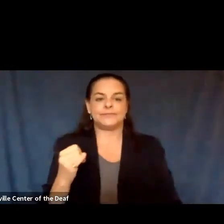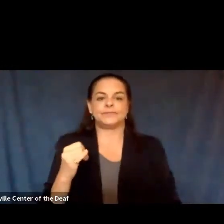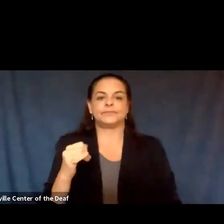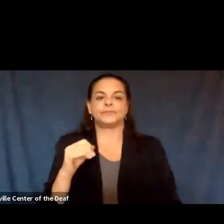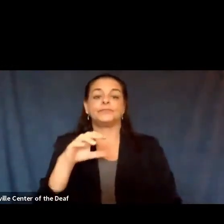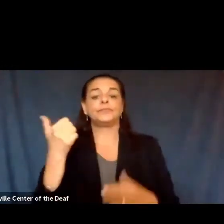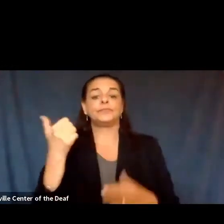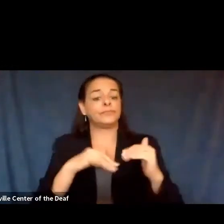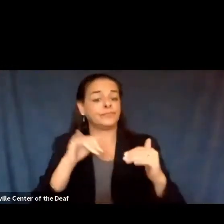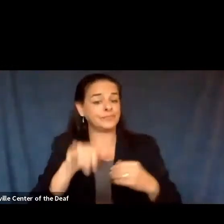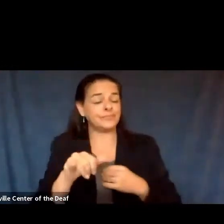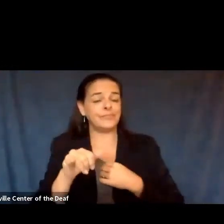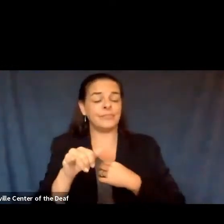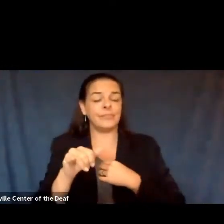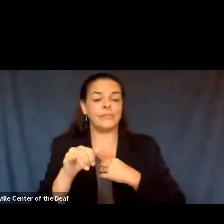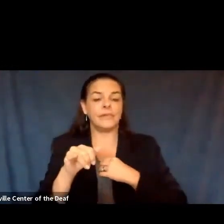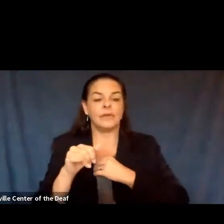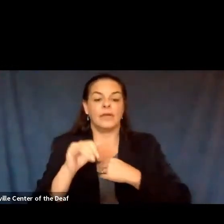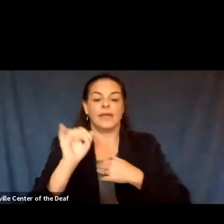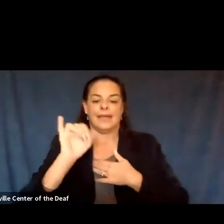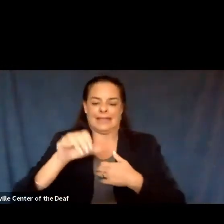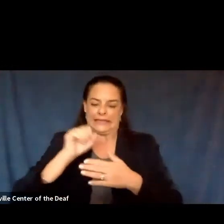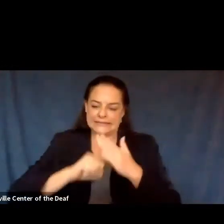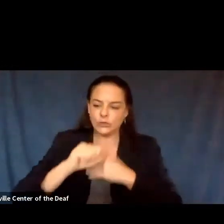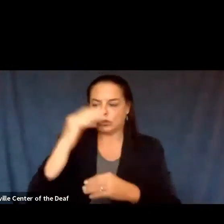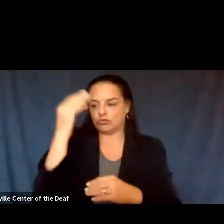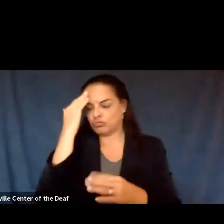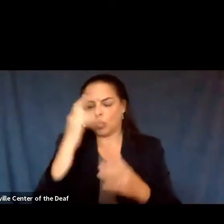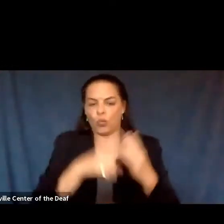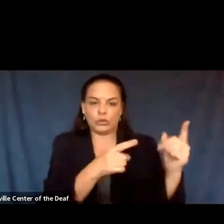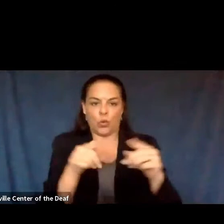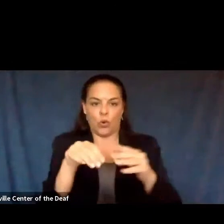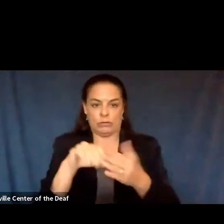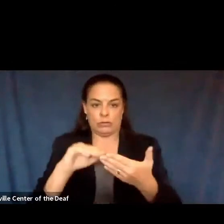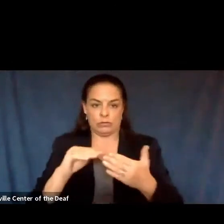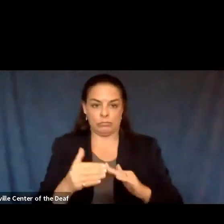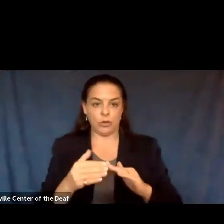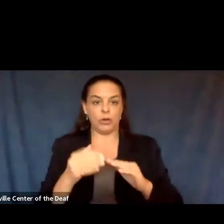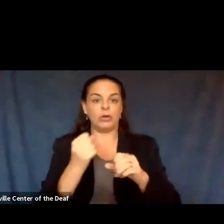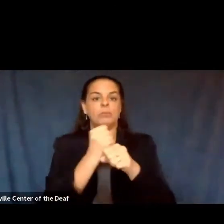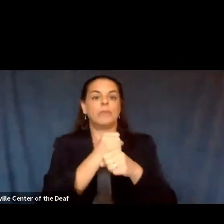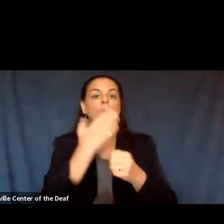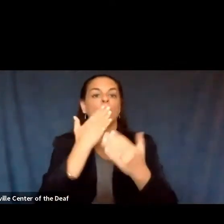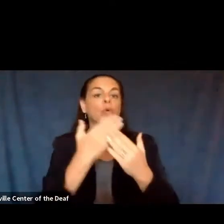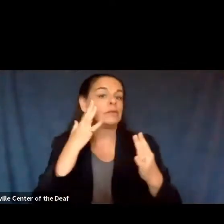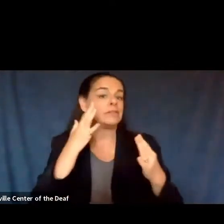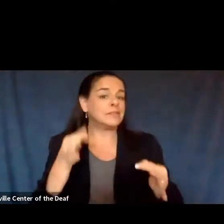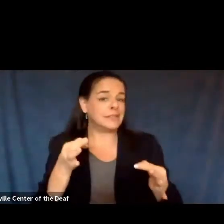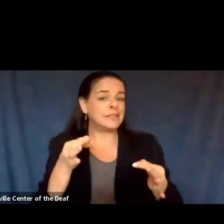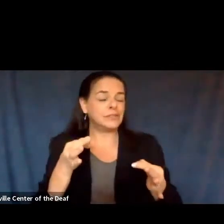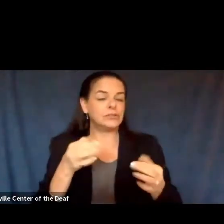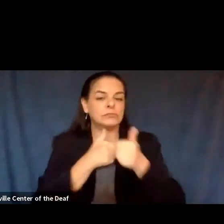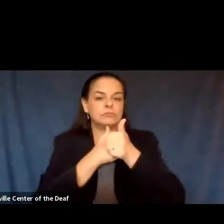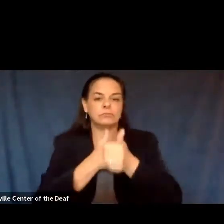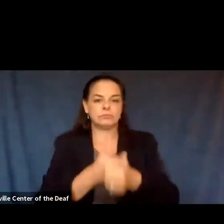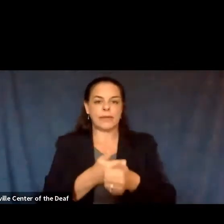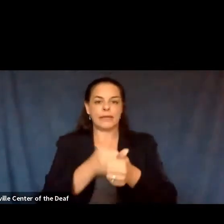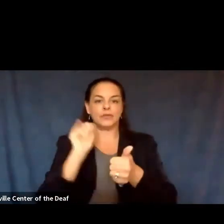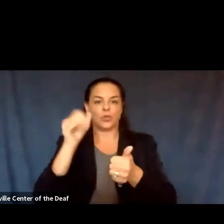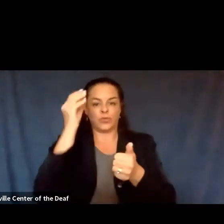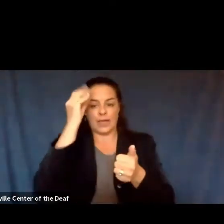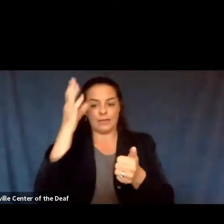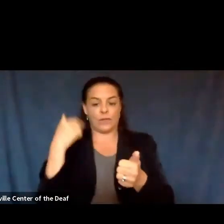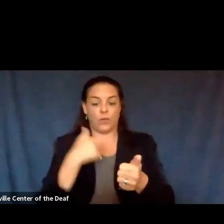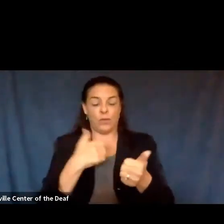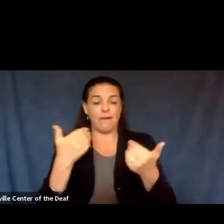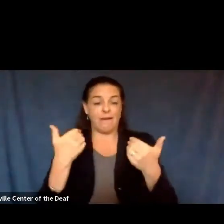that, just, the situational awareness of what's happening in the community, being able to make good decisions based on the data that we have in